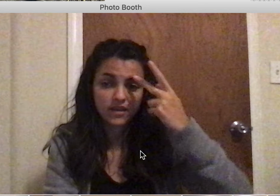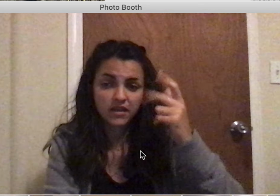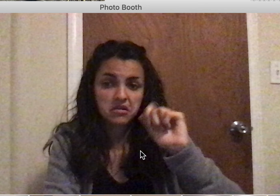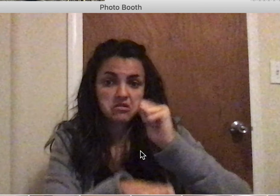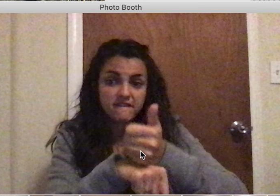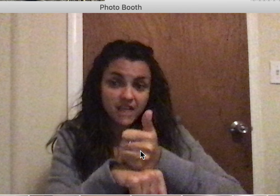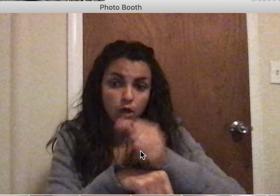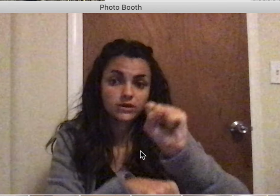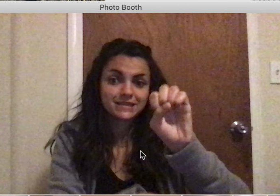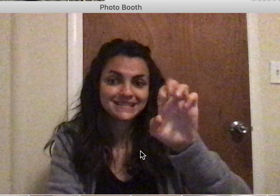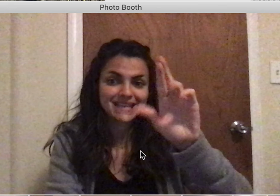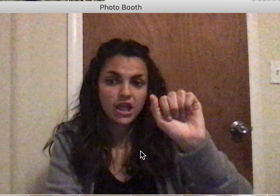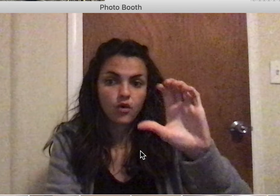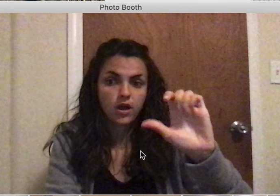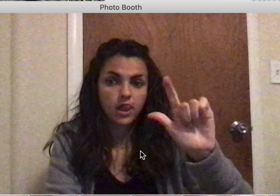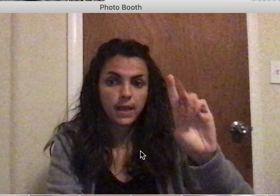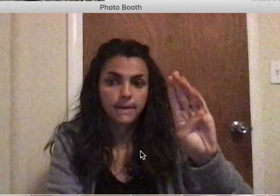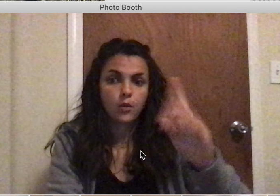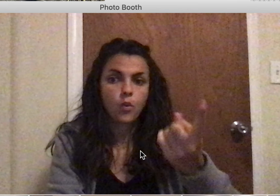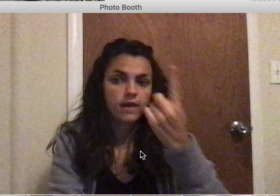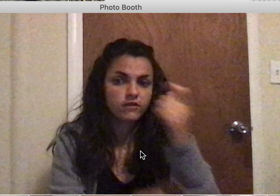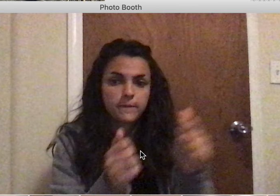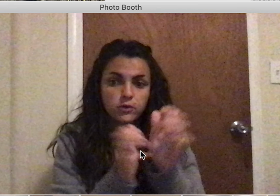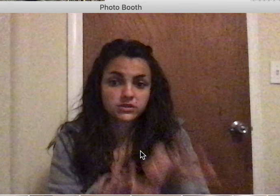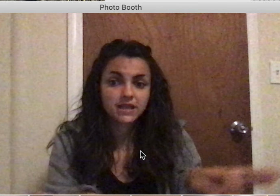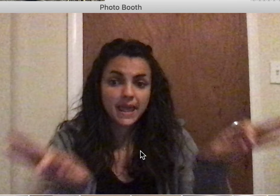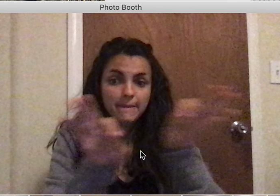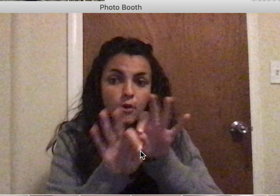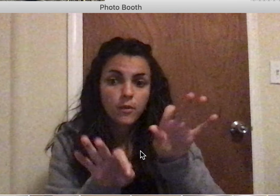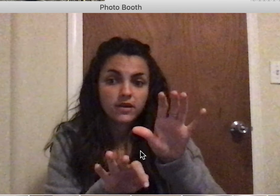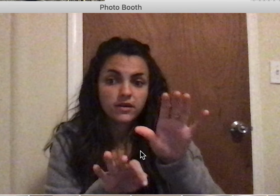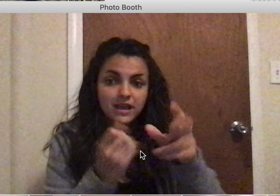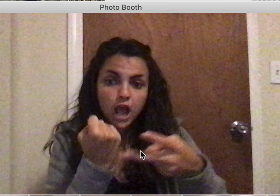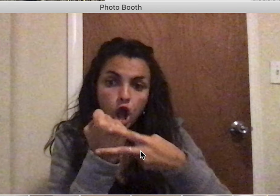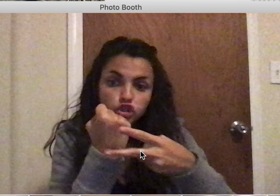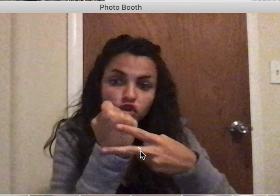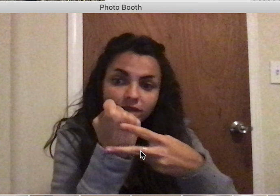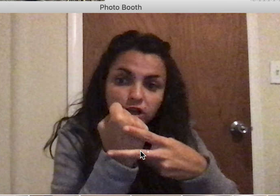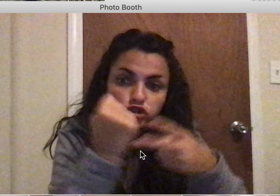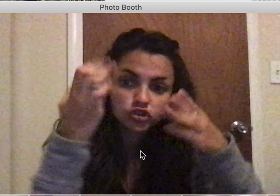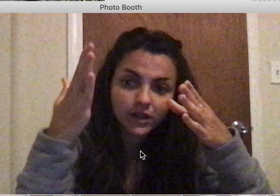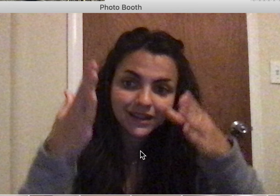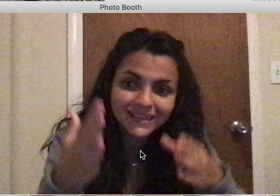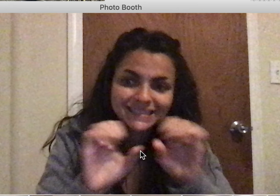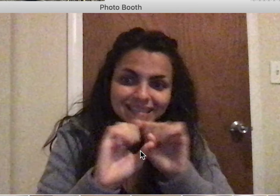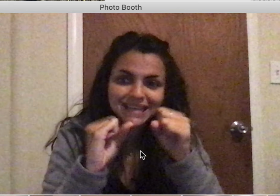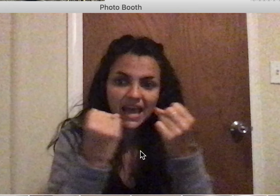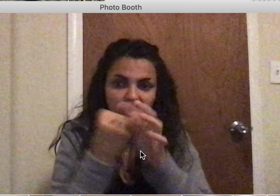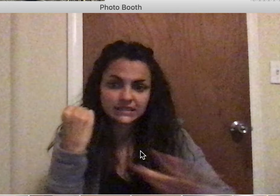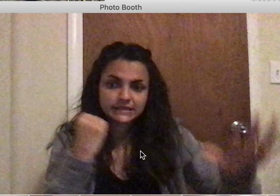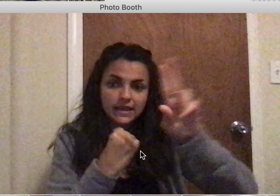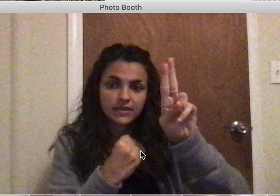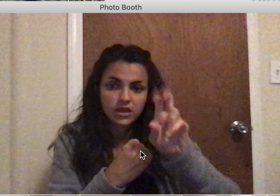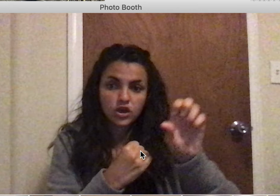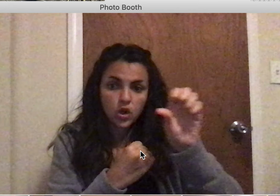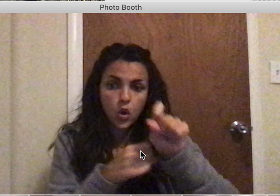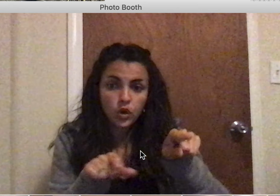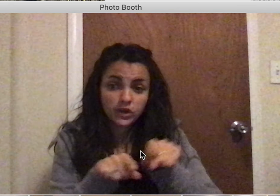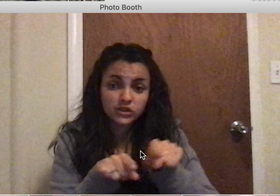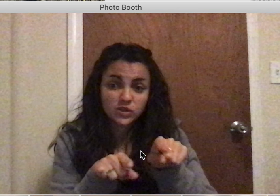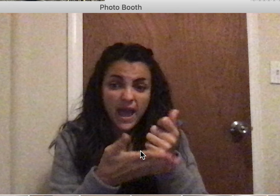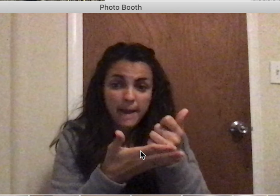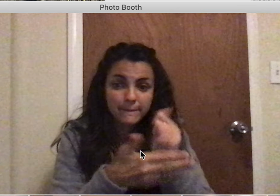societies in the U.S. He assisted also in the establishment of Yosemite, Kings